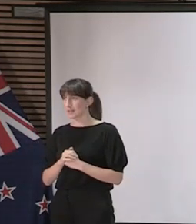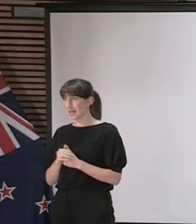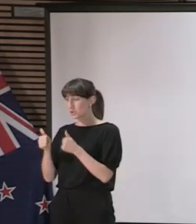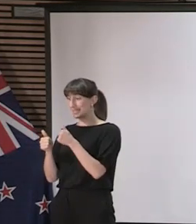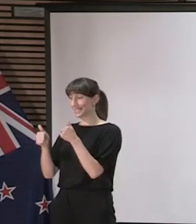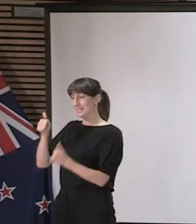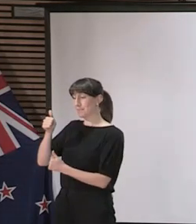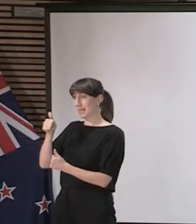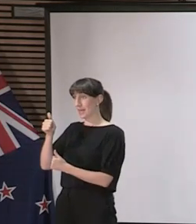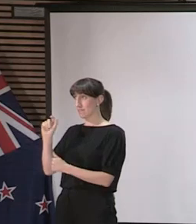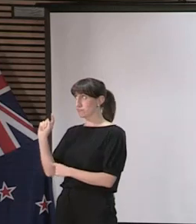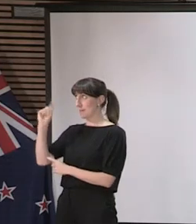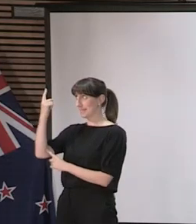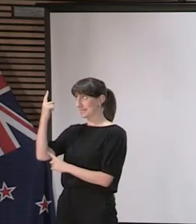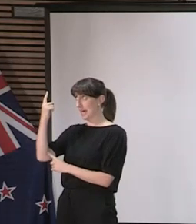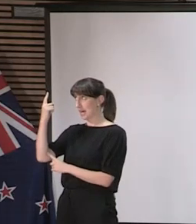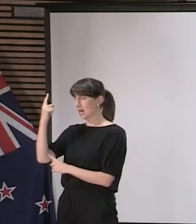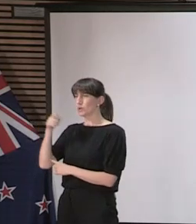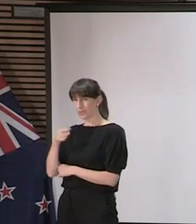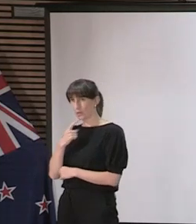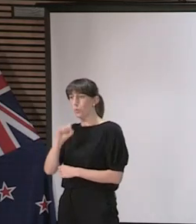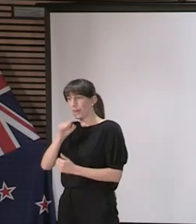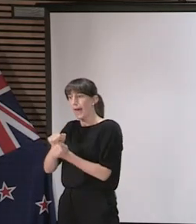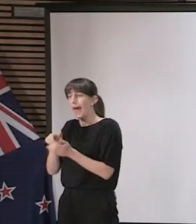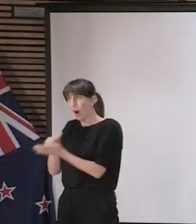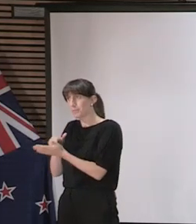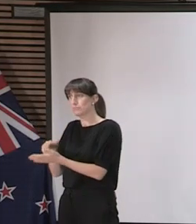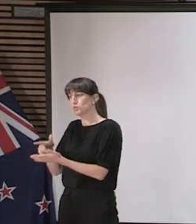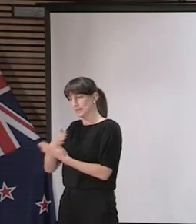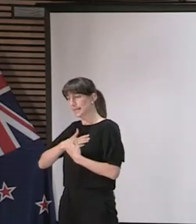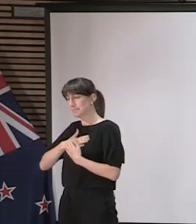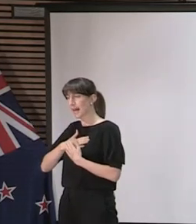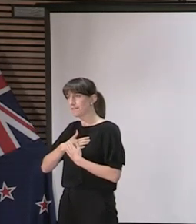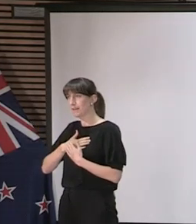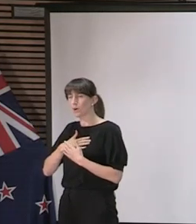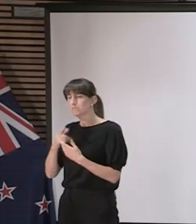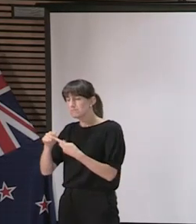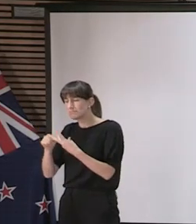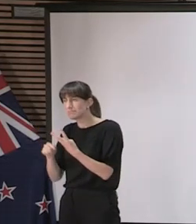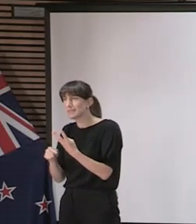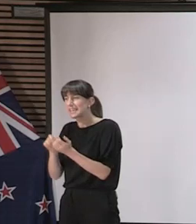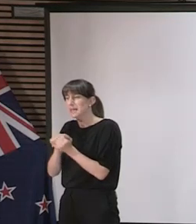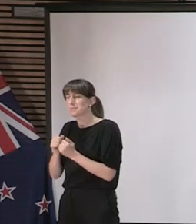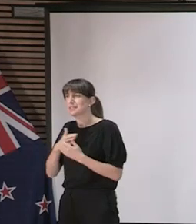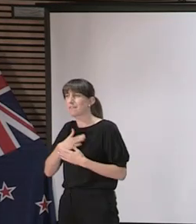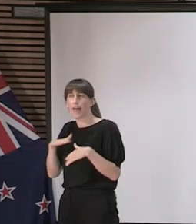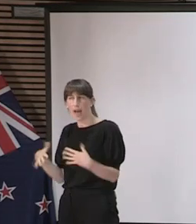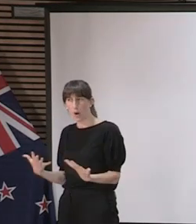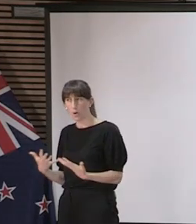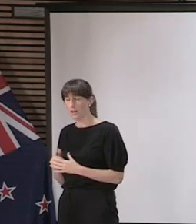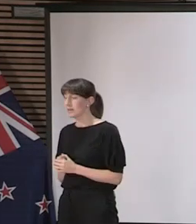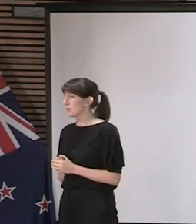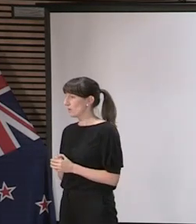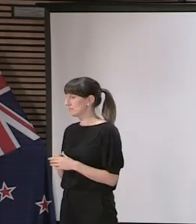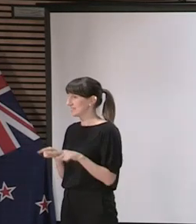Minister safe. What are those measures? Well, we'll be putting in place measures to keep everybody safe, as other workplaces around the country are doing.